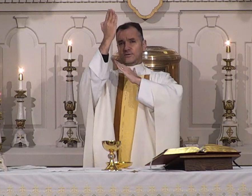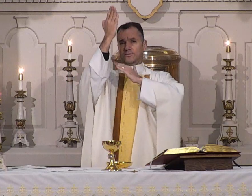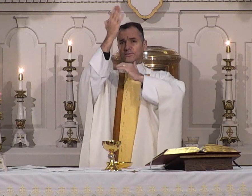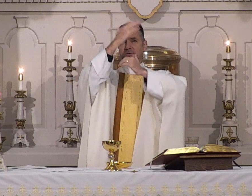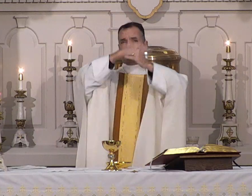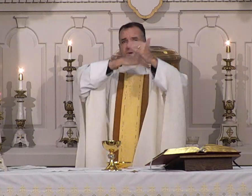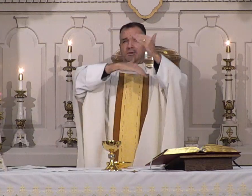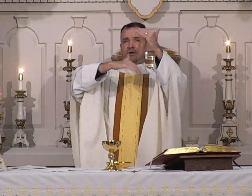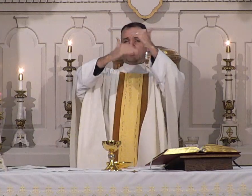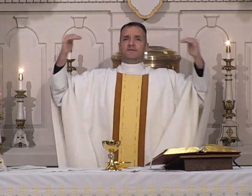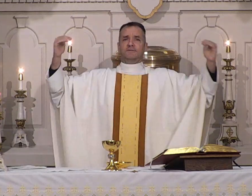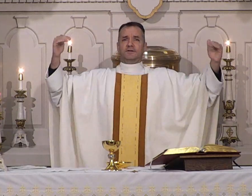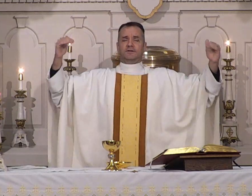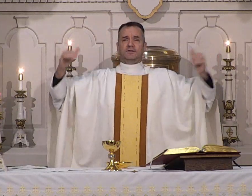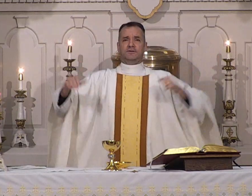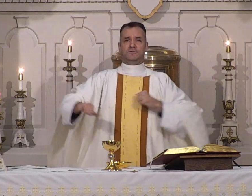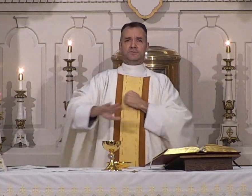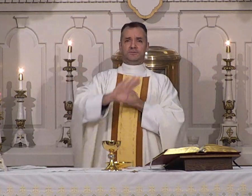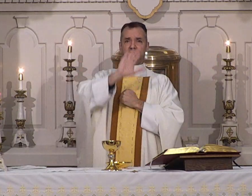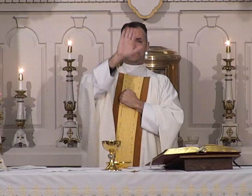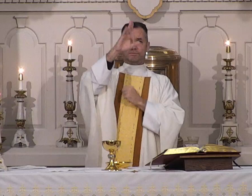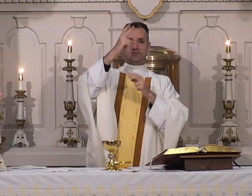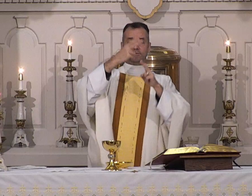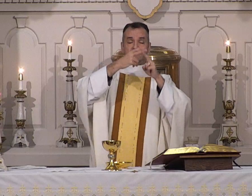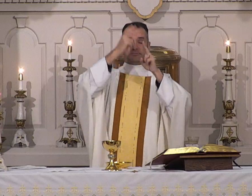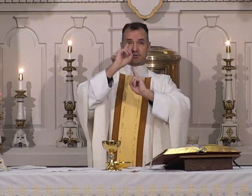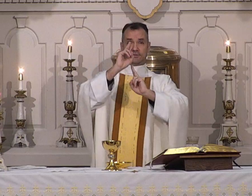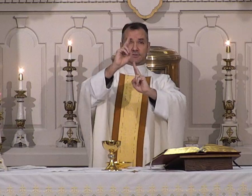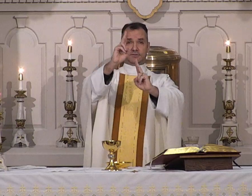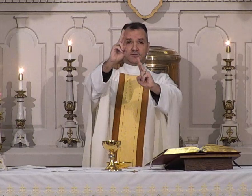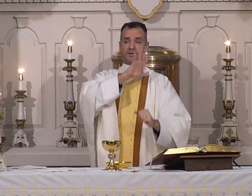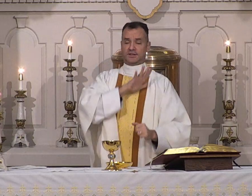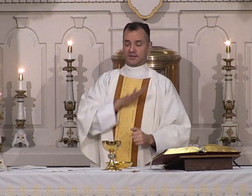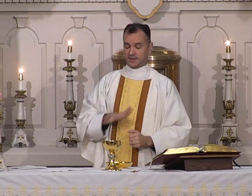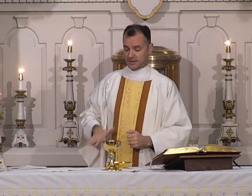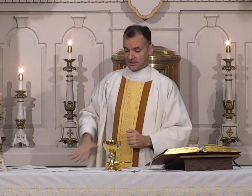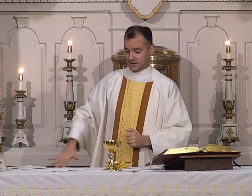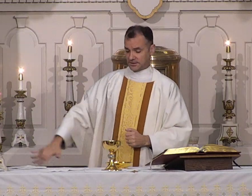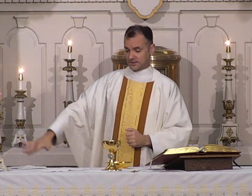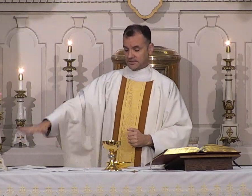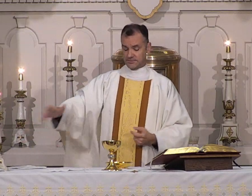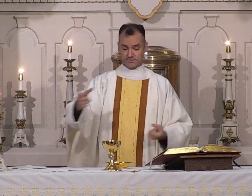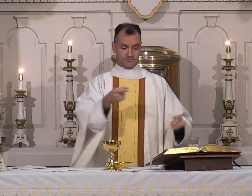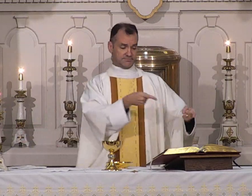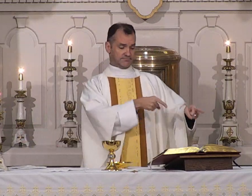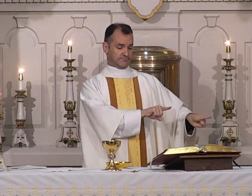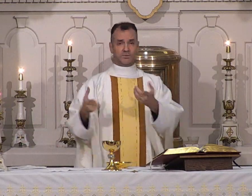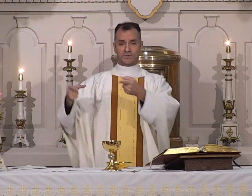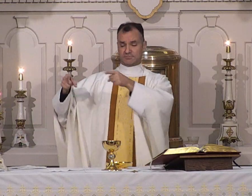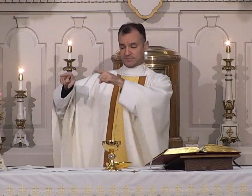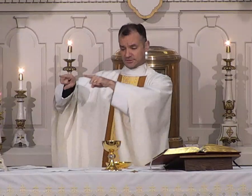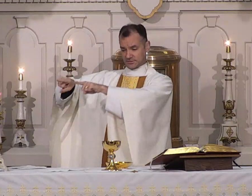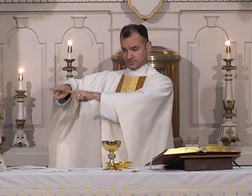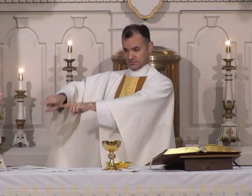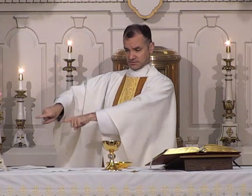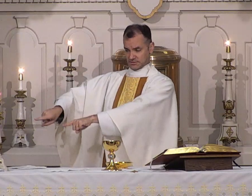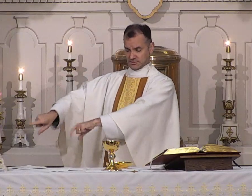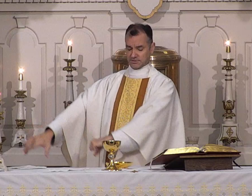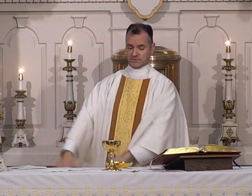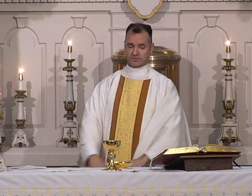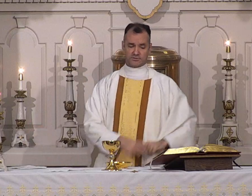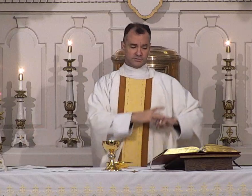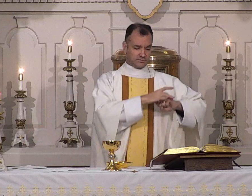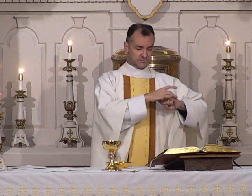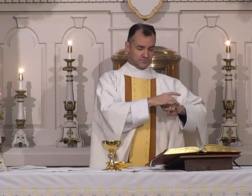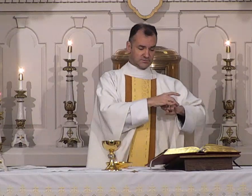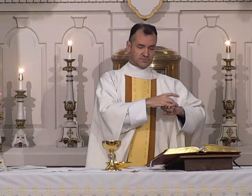heaven, hallowed be thy name. Thy kingdom come, thy will be done on earth as it is in